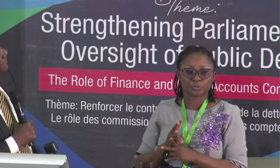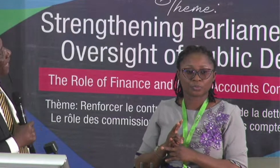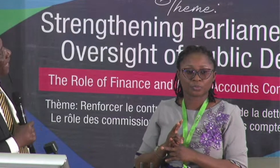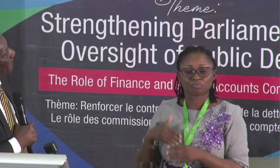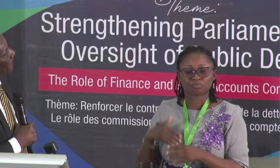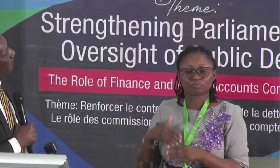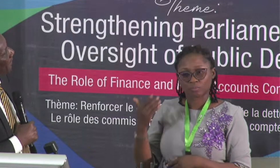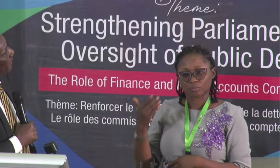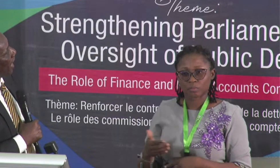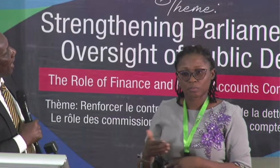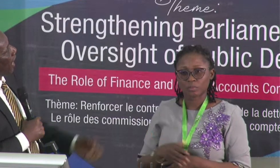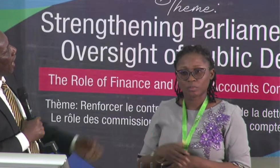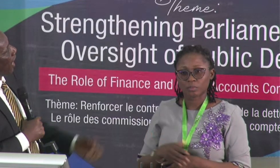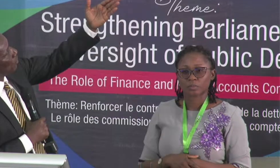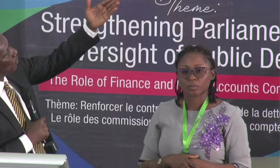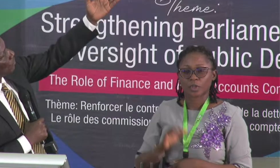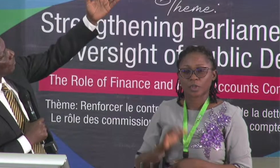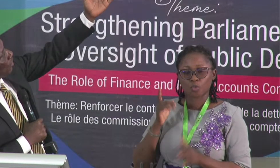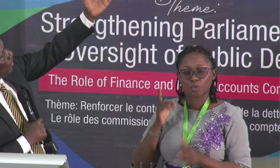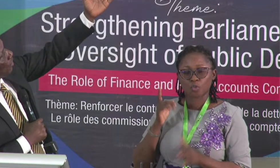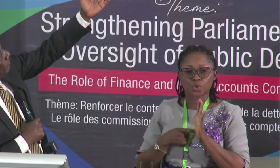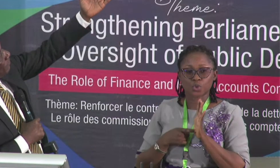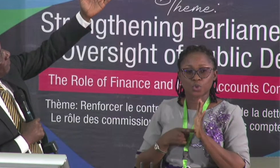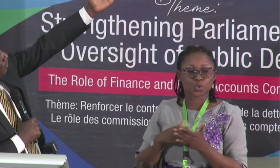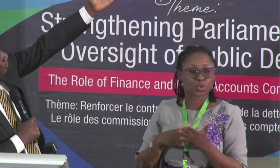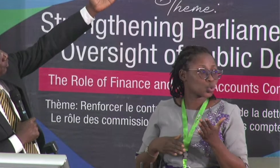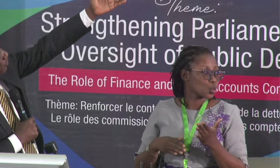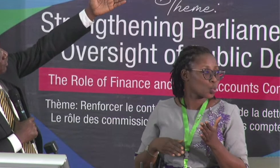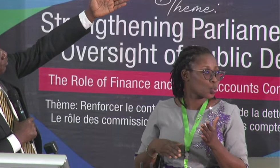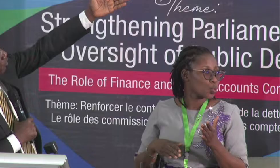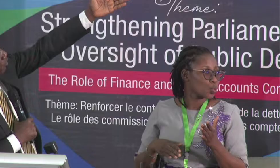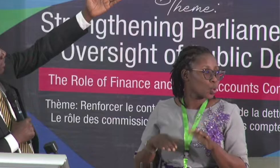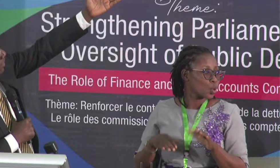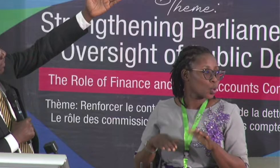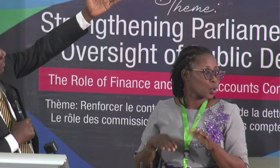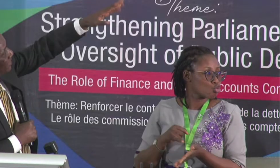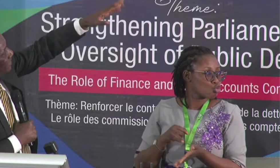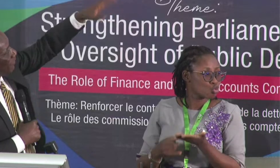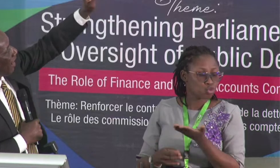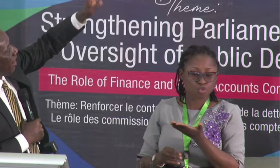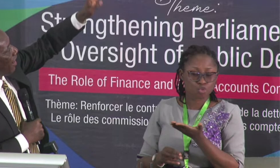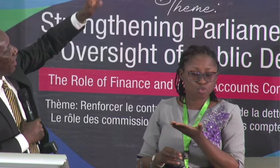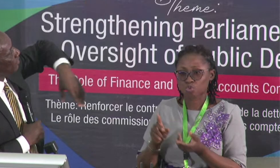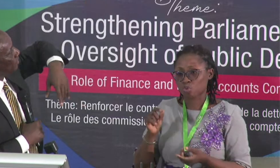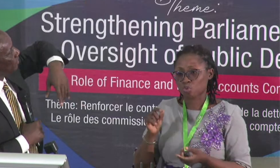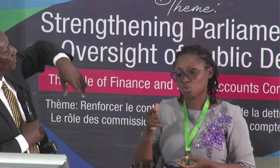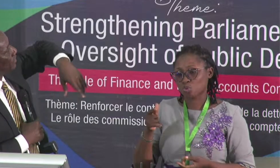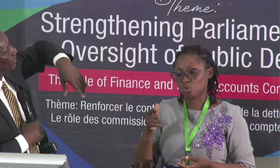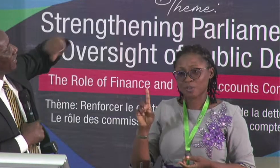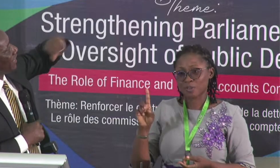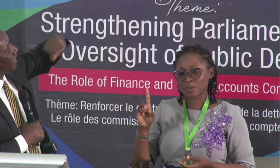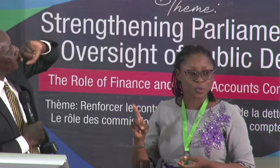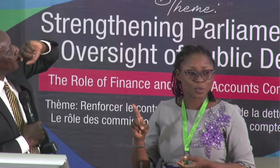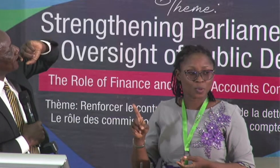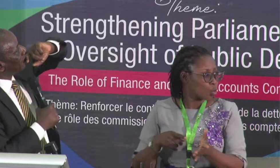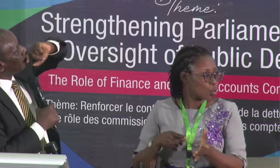Next slide. I will show some, as at June 2021, this is far old. Next